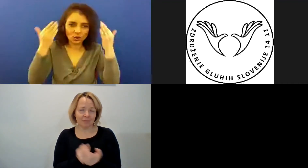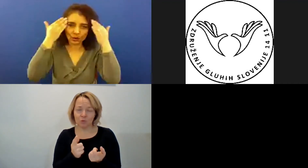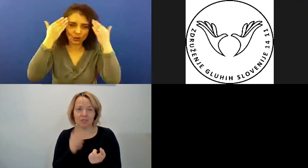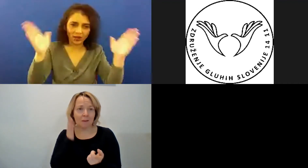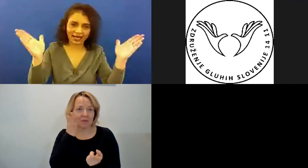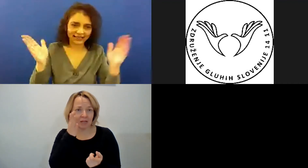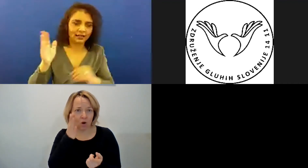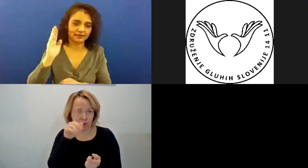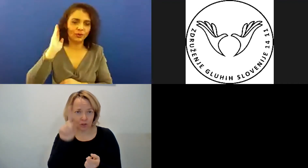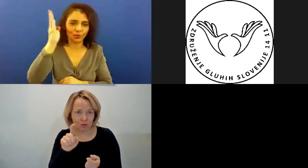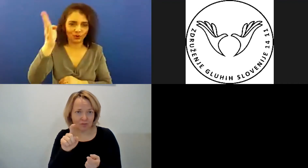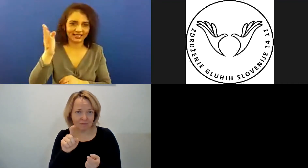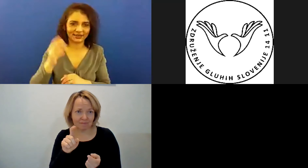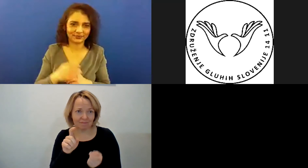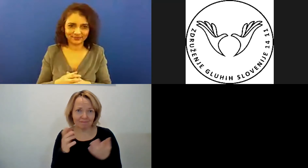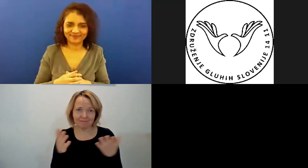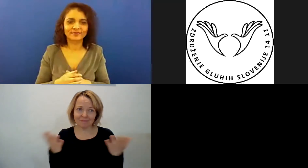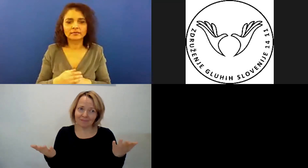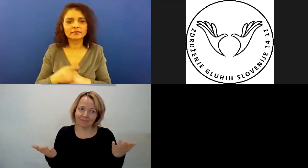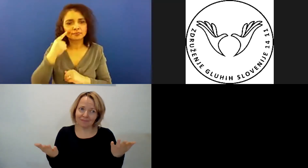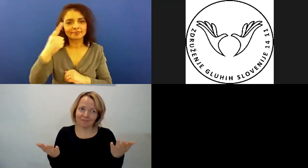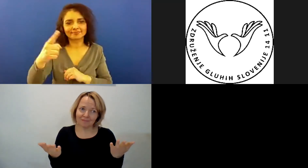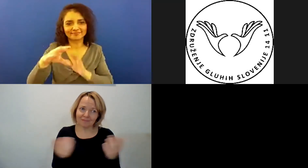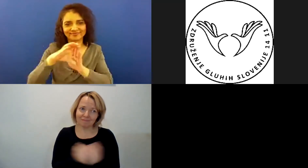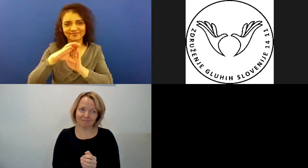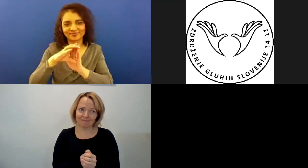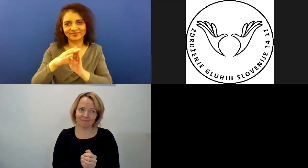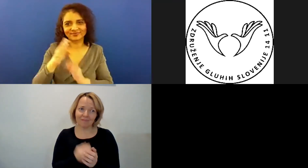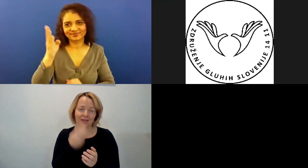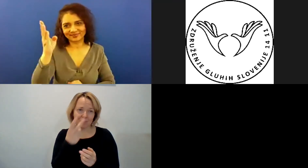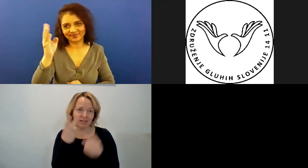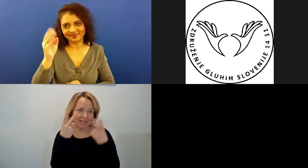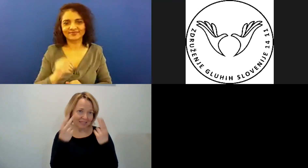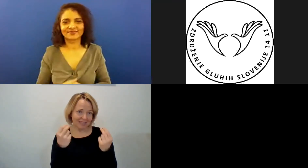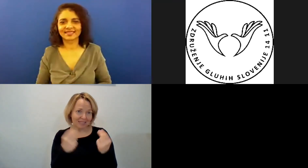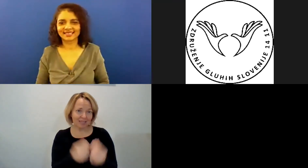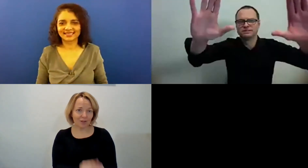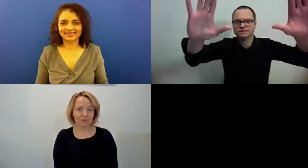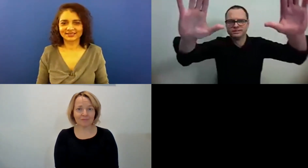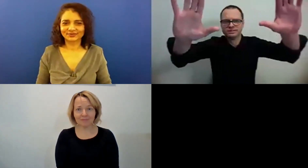And we will. But we're very uncertain about our future.